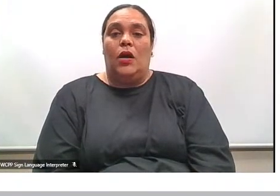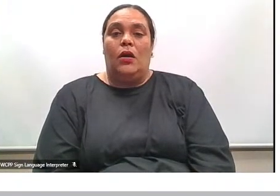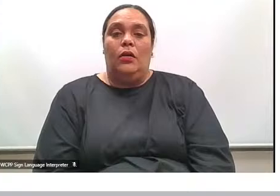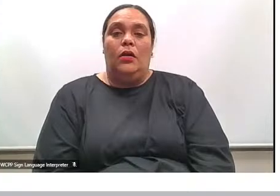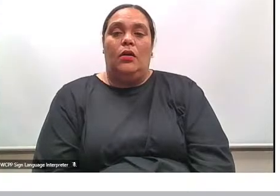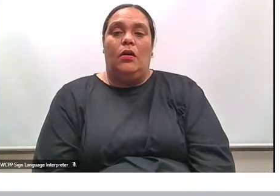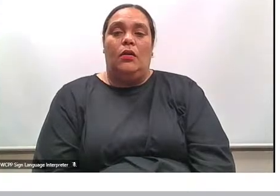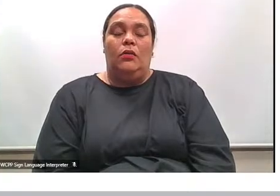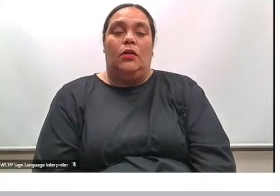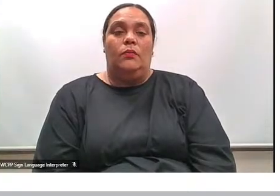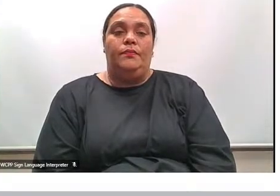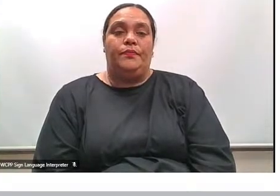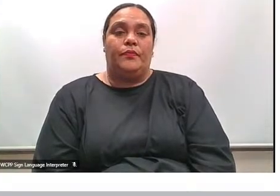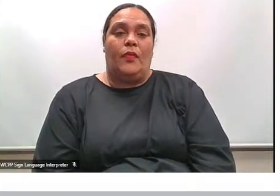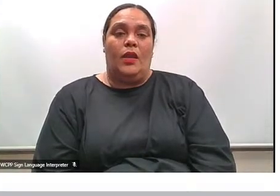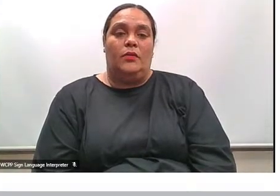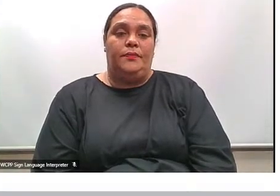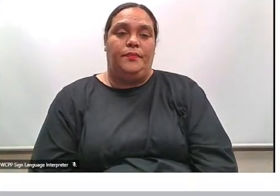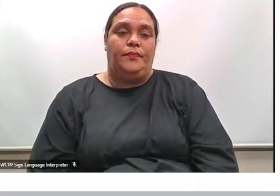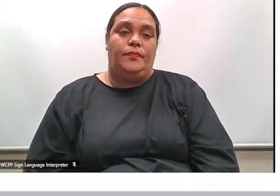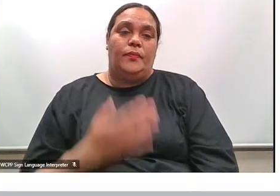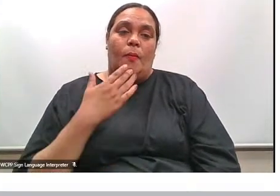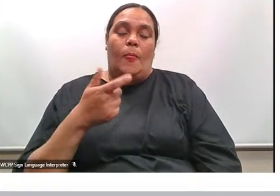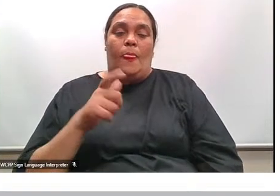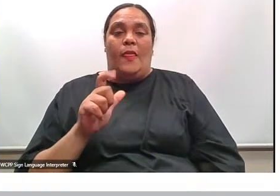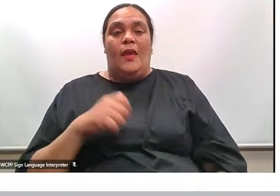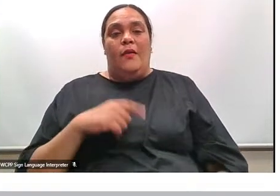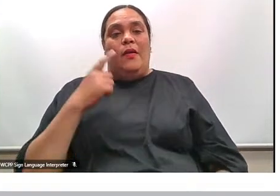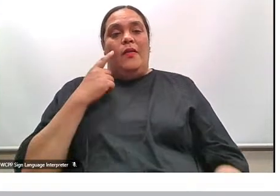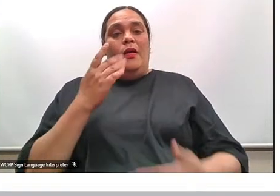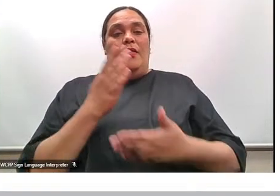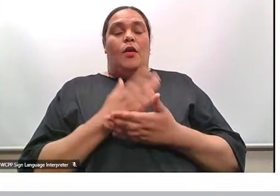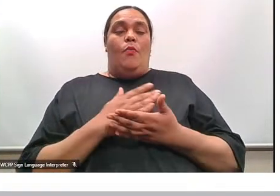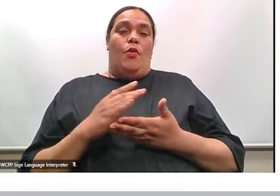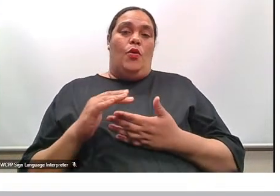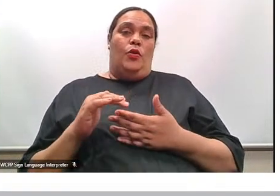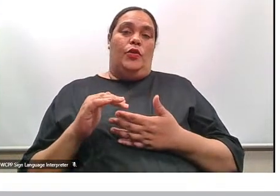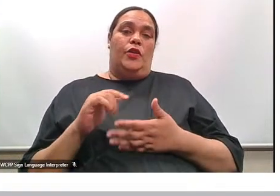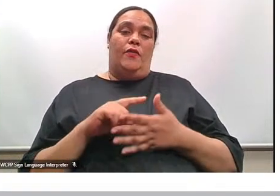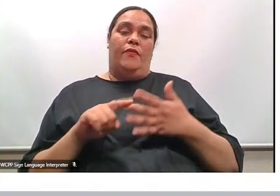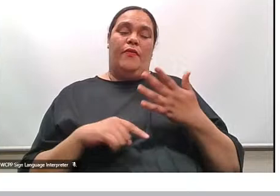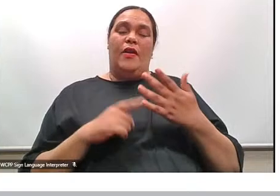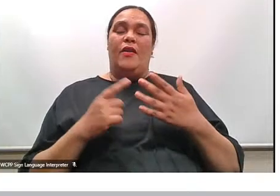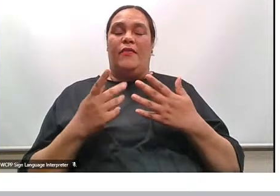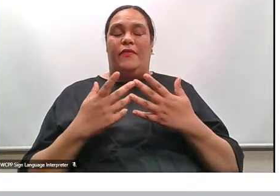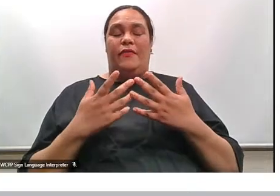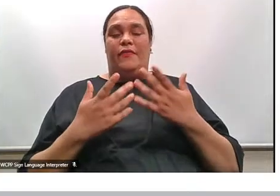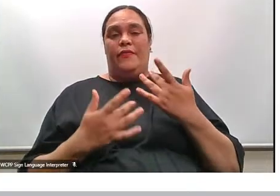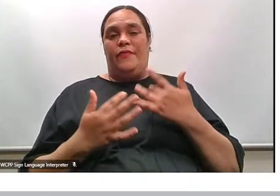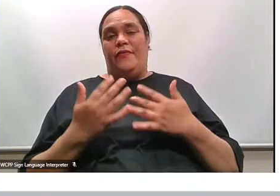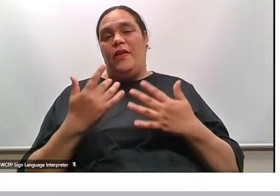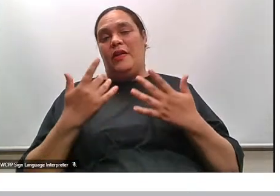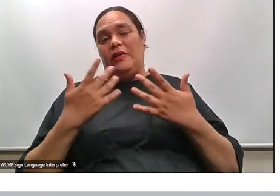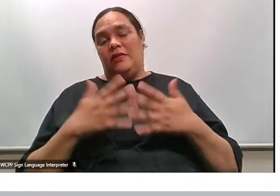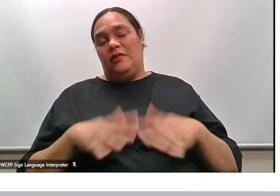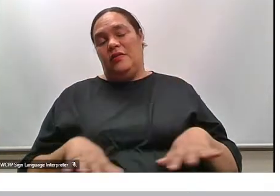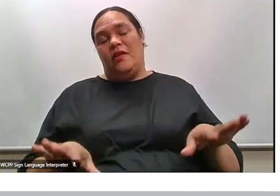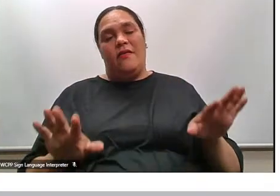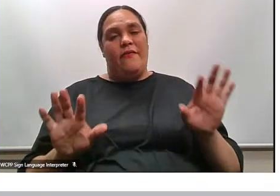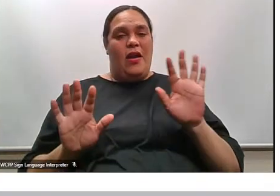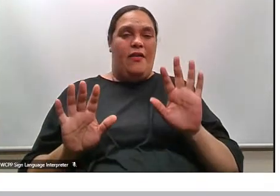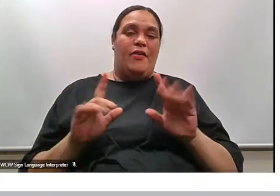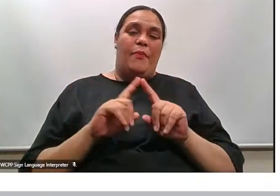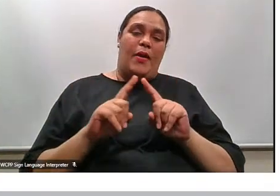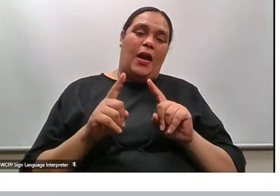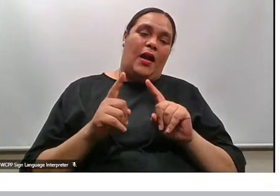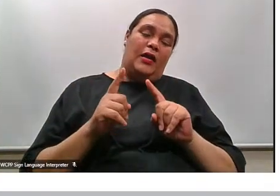Thank you, Chair. I think the part on the fines, it's covered, except maybe to emphasize that